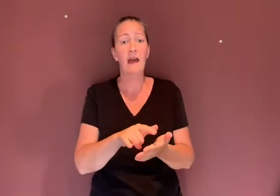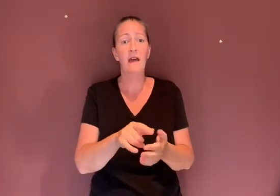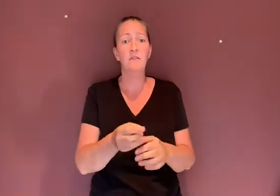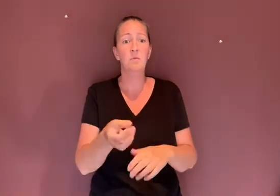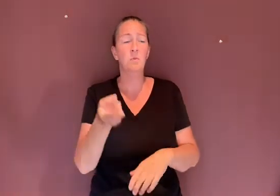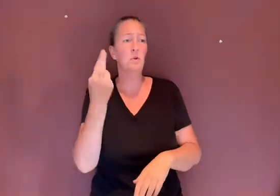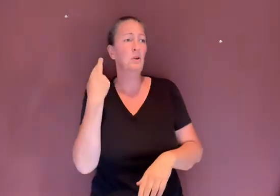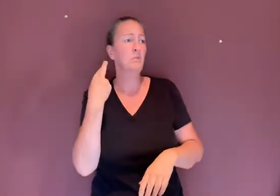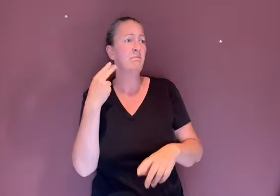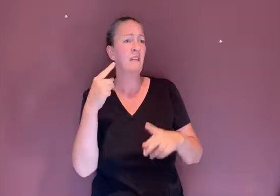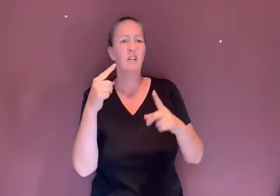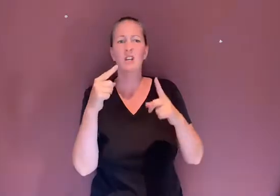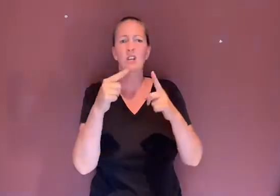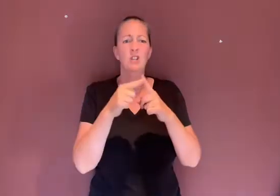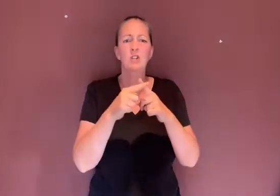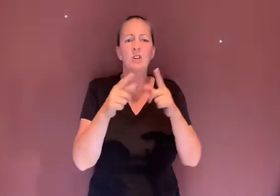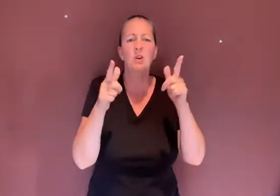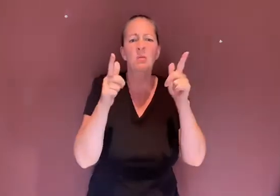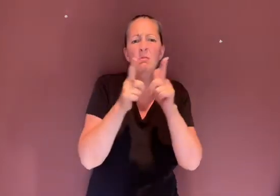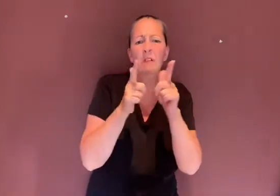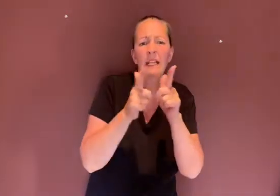that were too little,